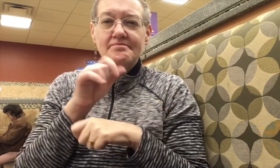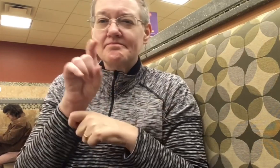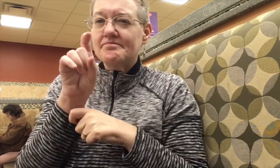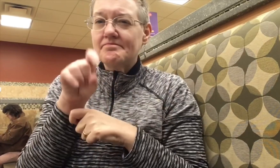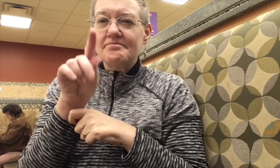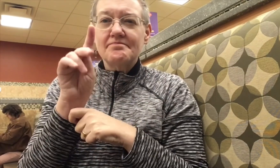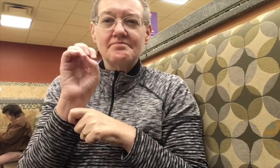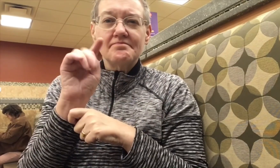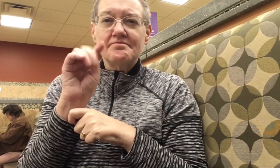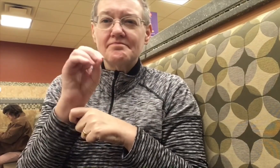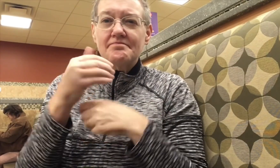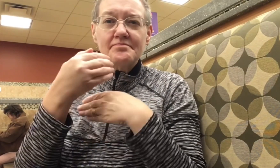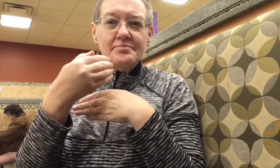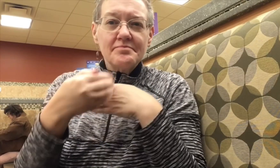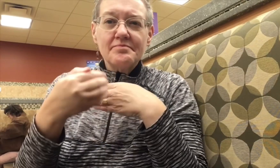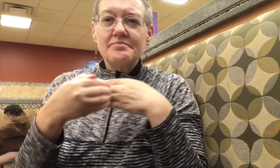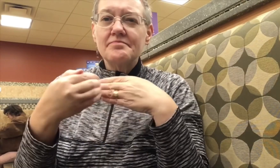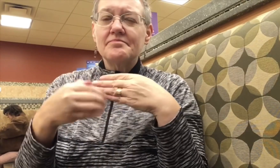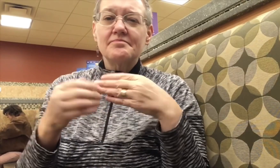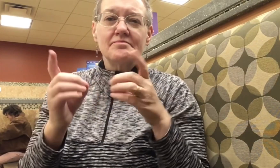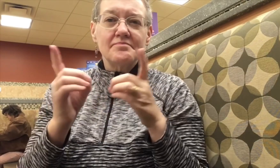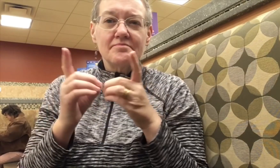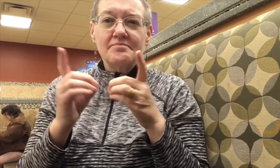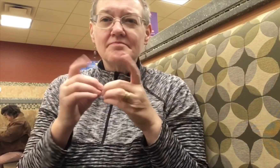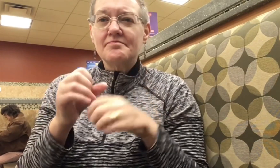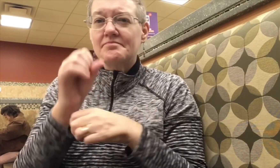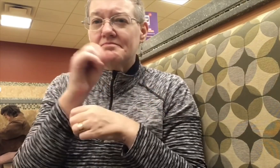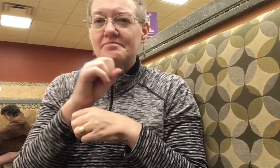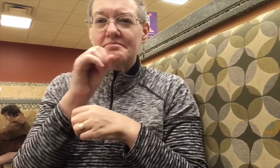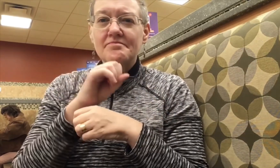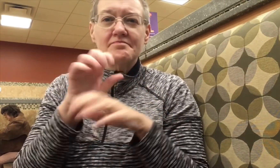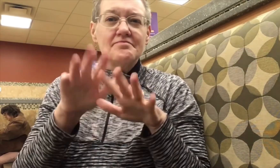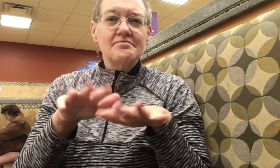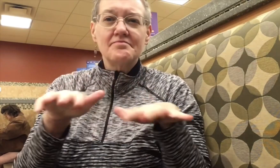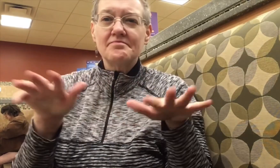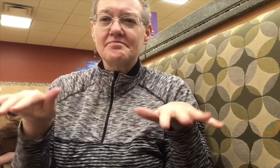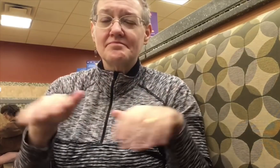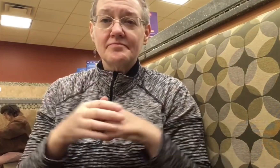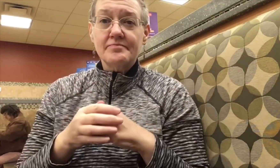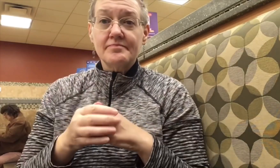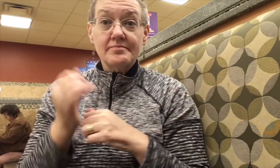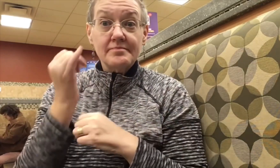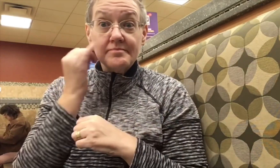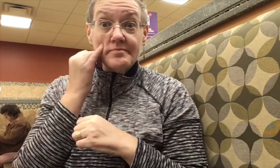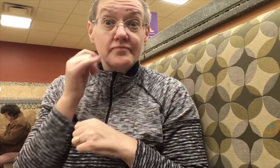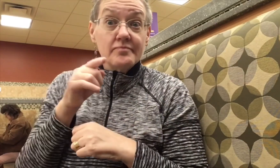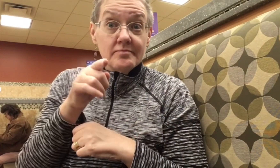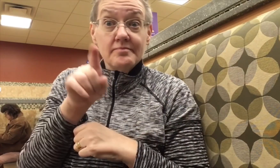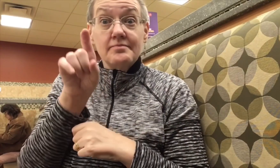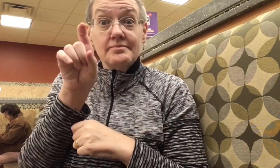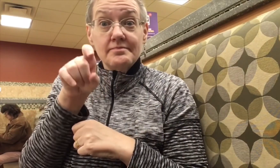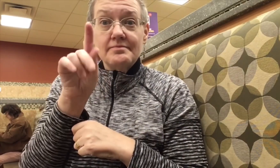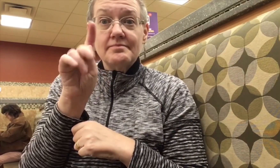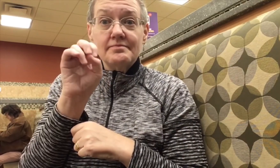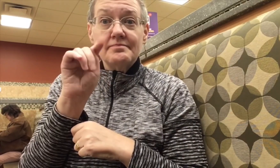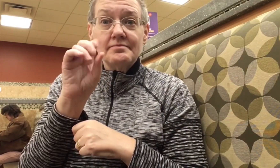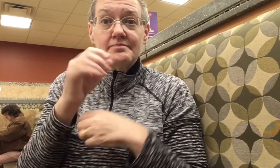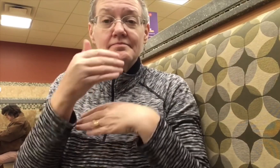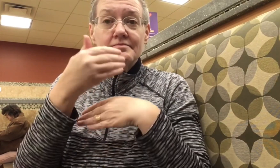can lose weight. You don't need keto breads or desserts or ice cream or all that stuff. Now, if you